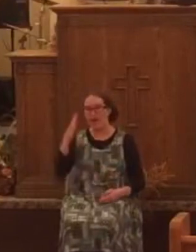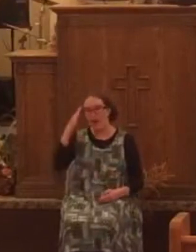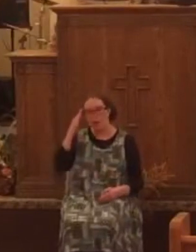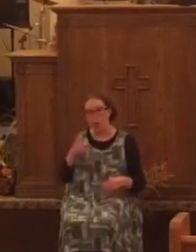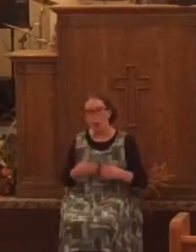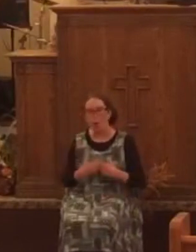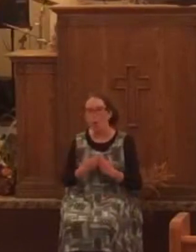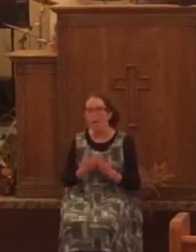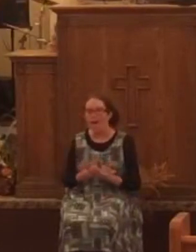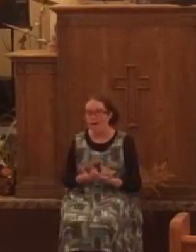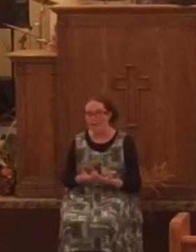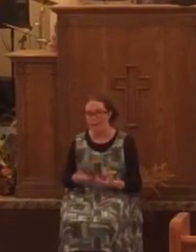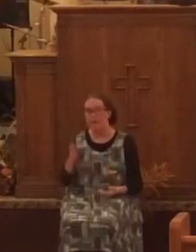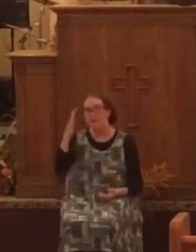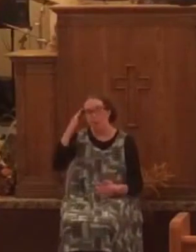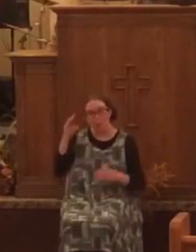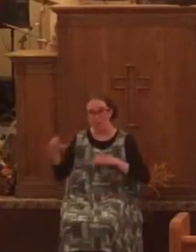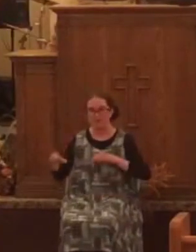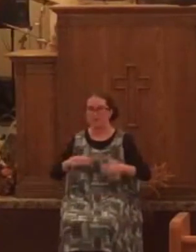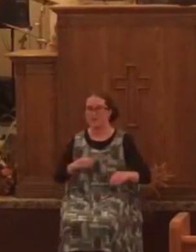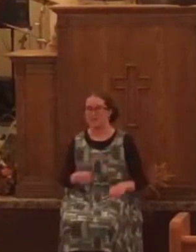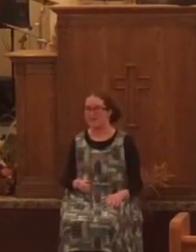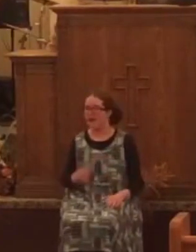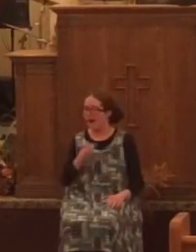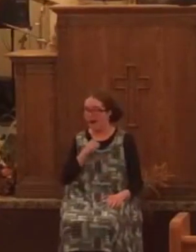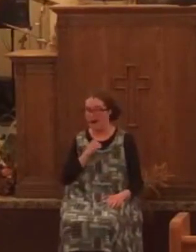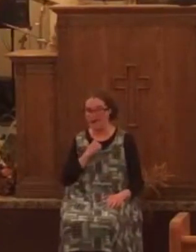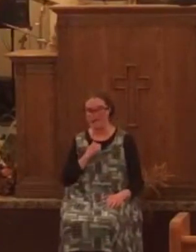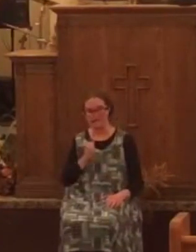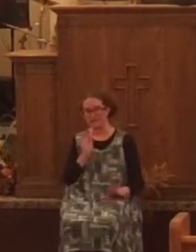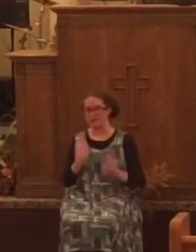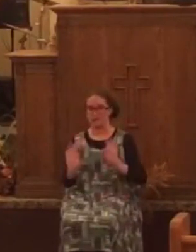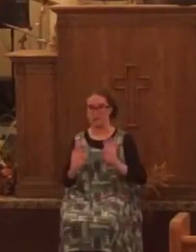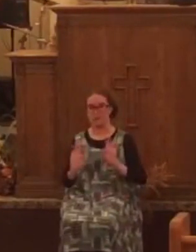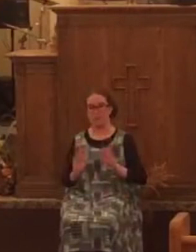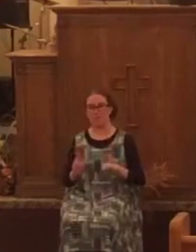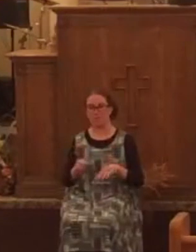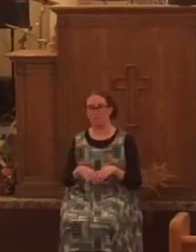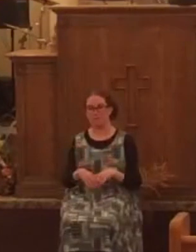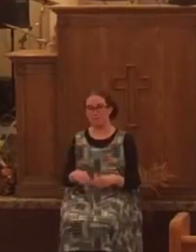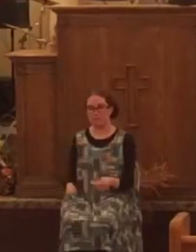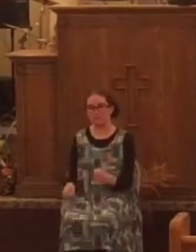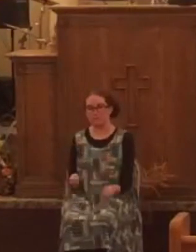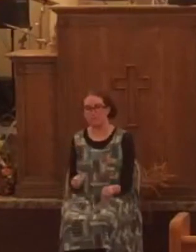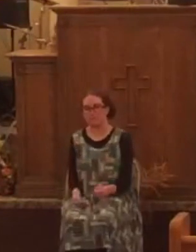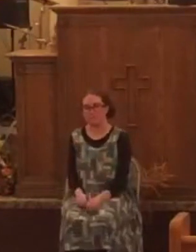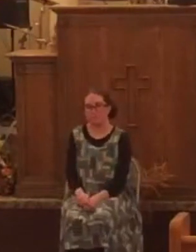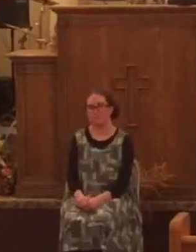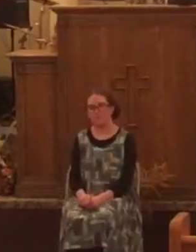to handle this. I didn't know how to handle it. So I'm sitting down going,